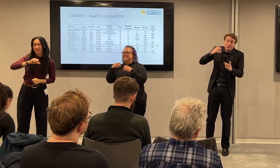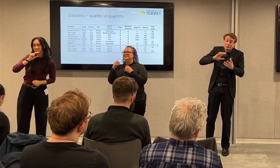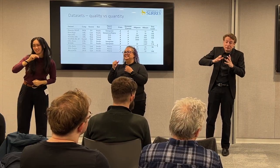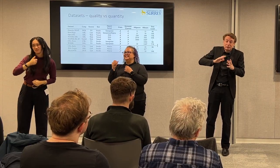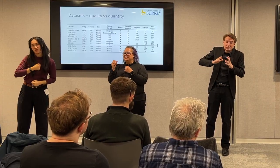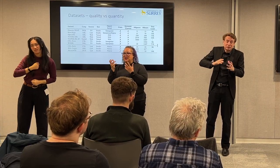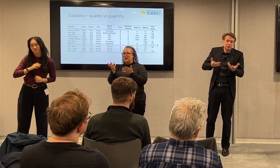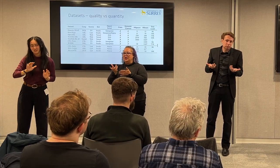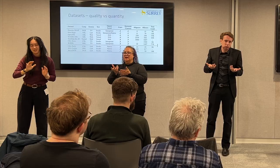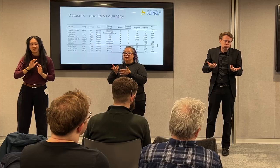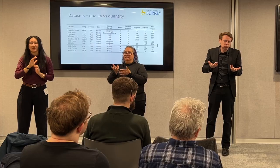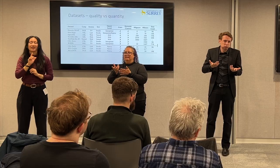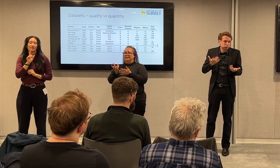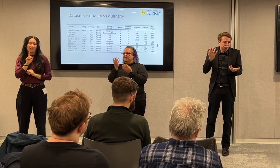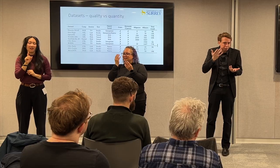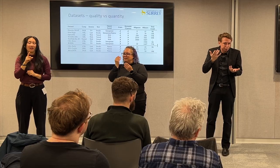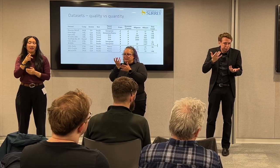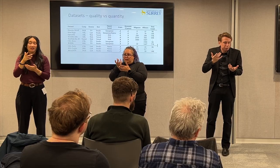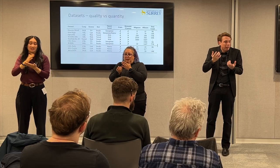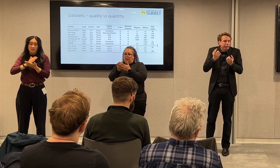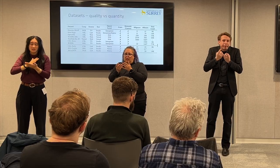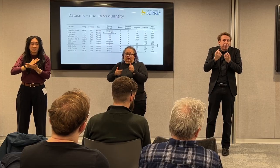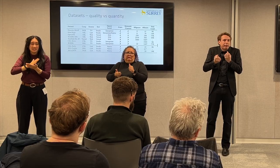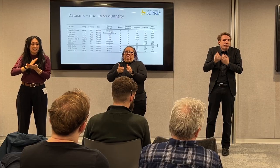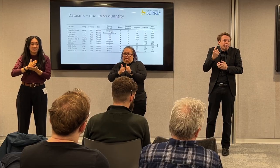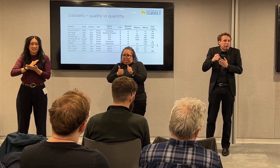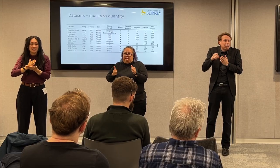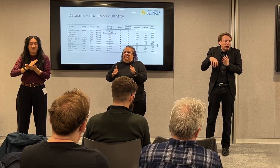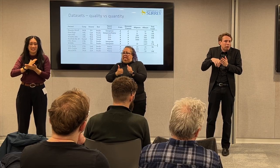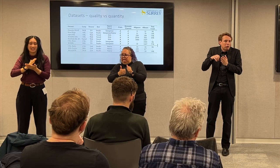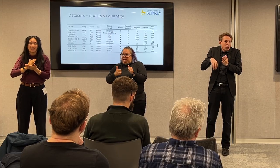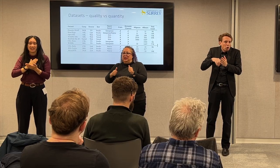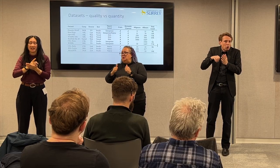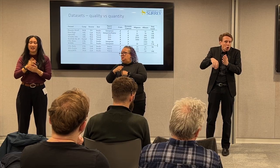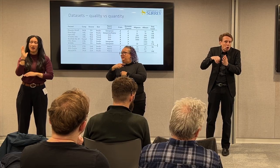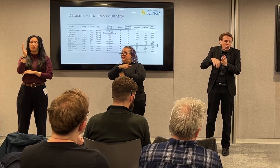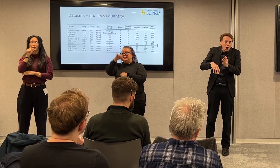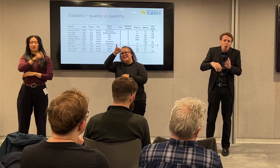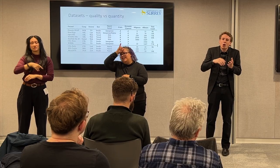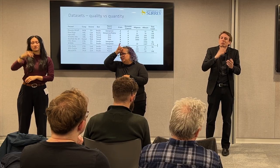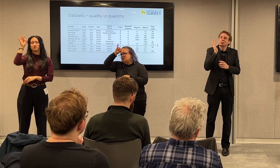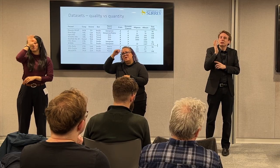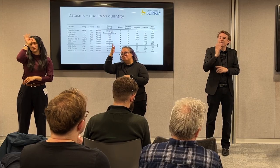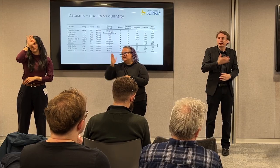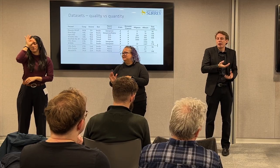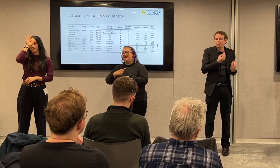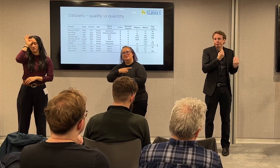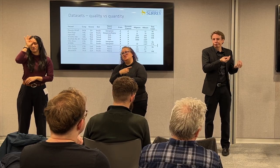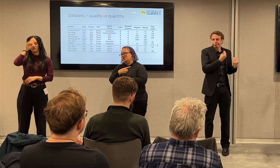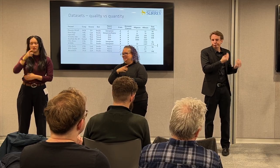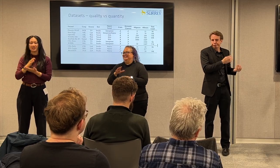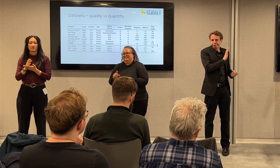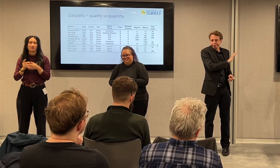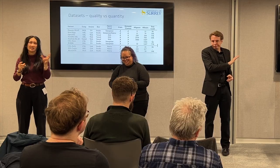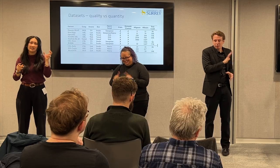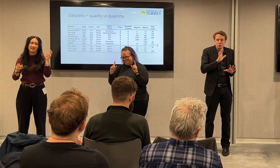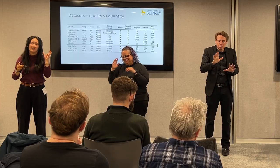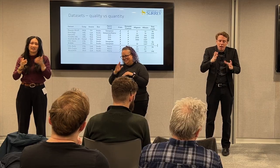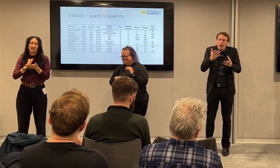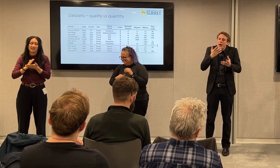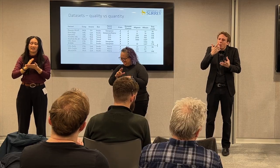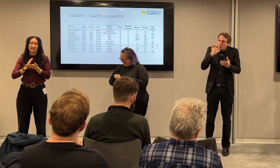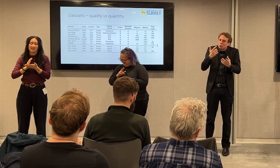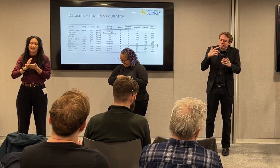things get lost, and they're doing their best to try and keep up with this ignorant presenter. But that's very different from natural data that's coming